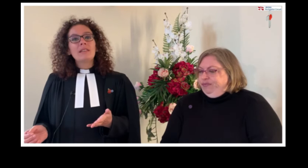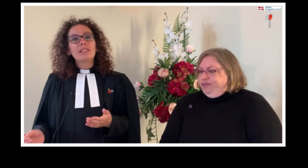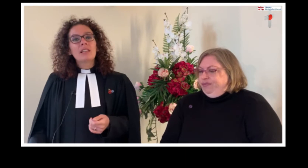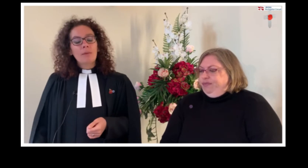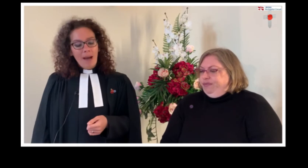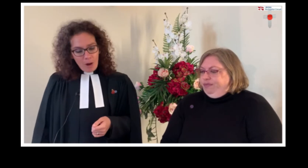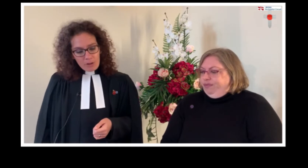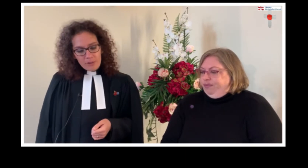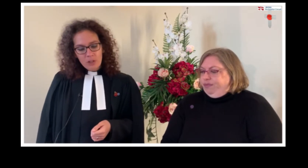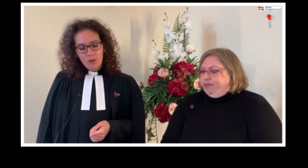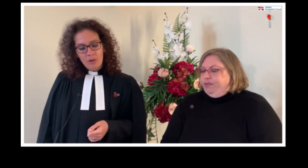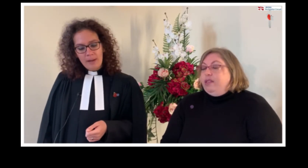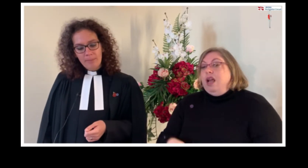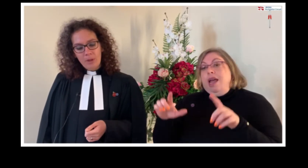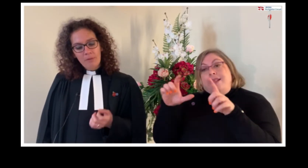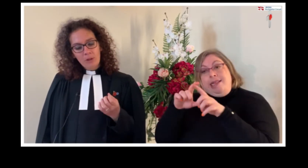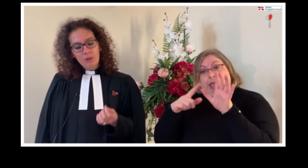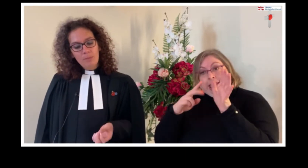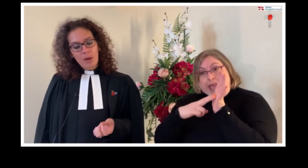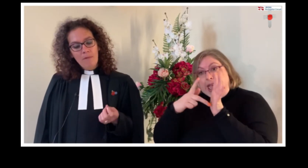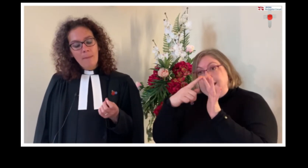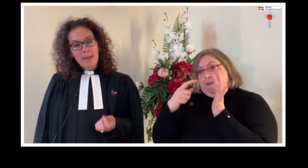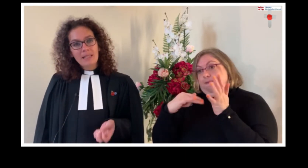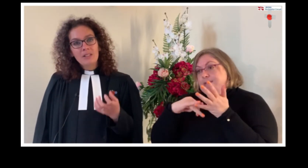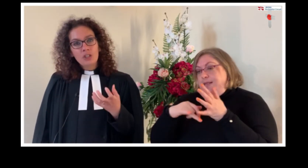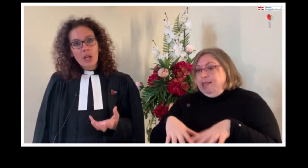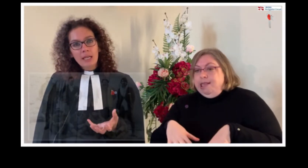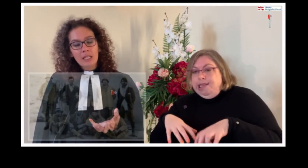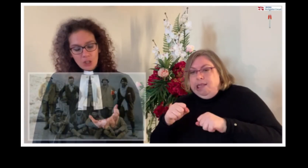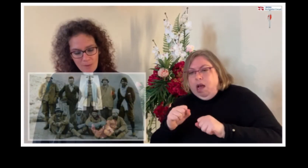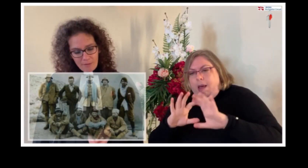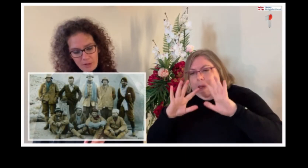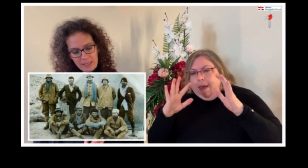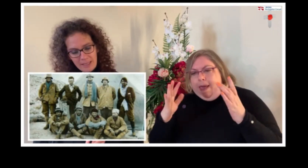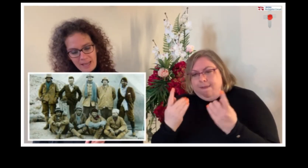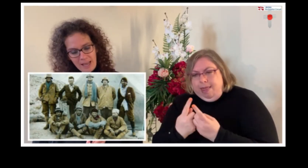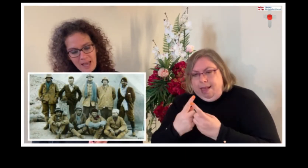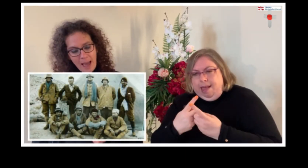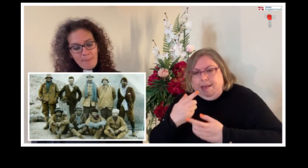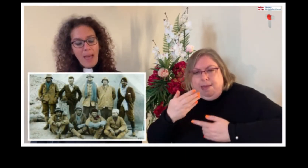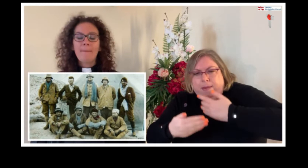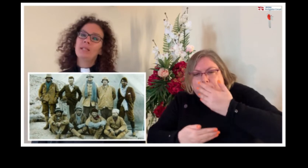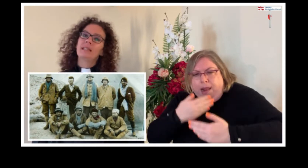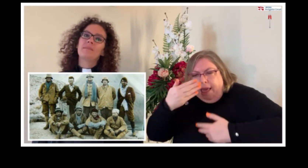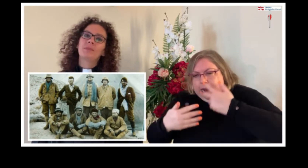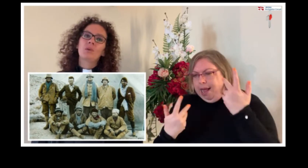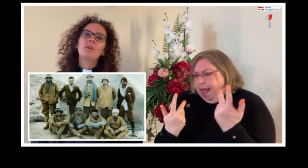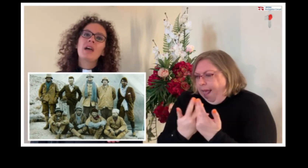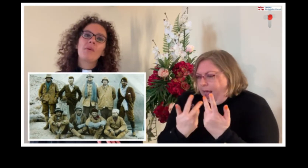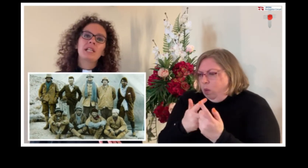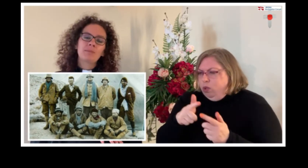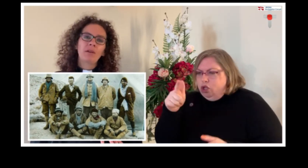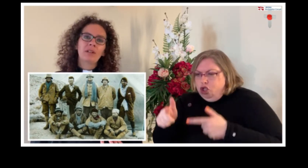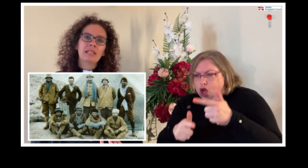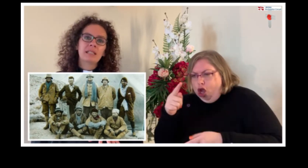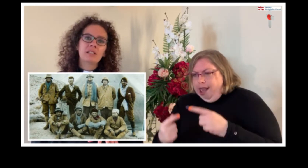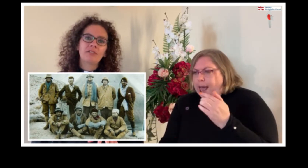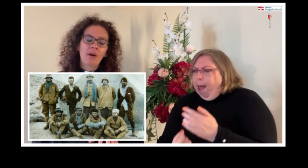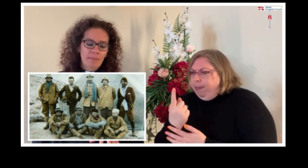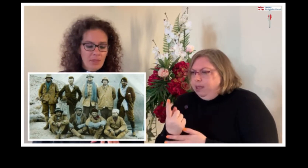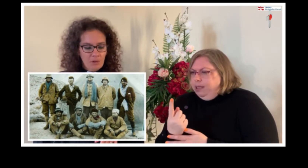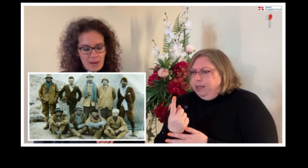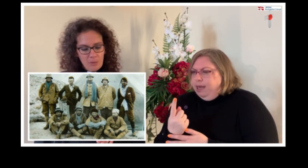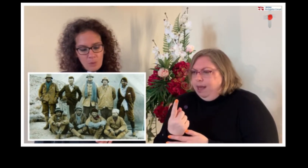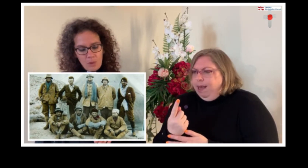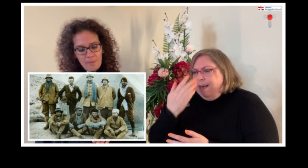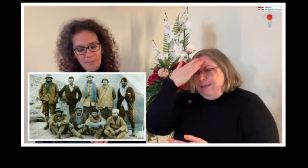Davis weaves the powerful story of the group of the men's journey to Everest and peppers it with their experiences